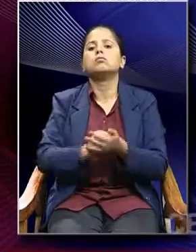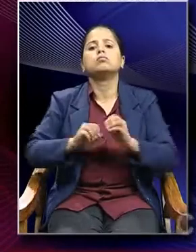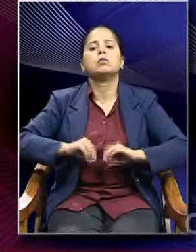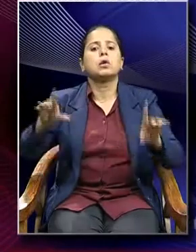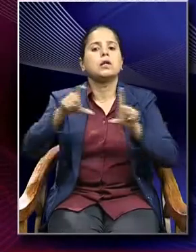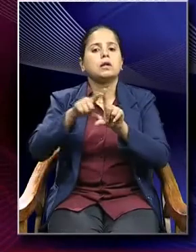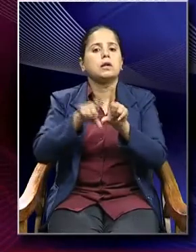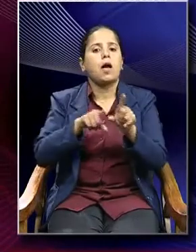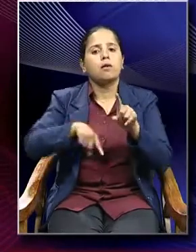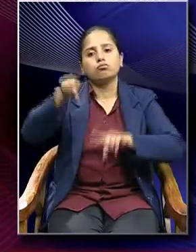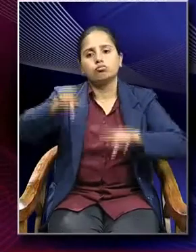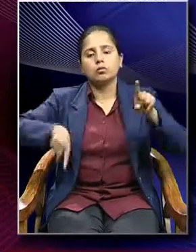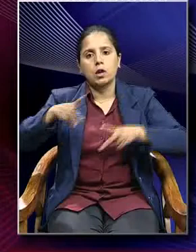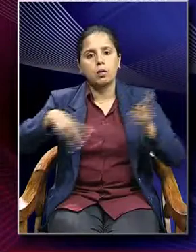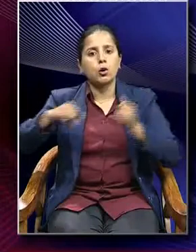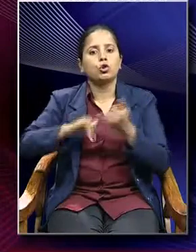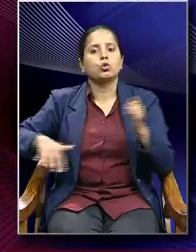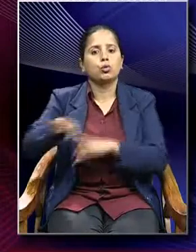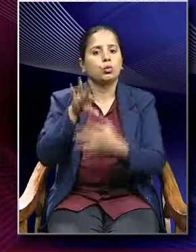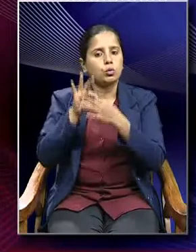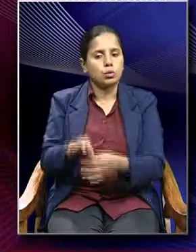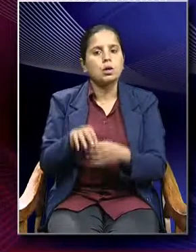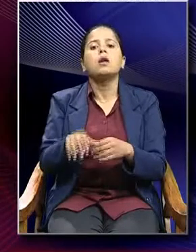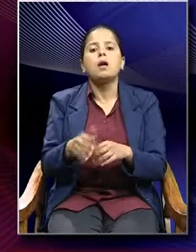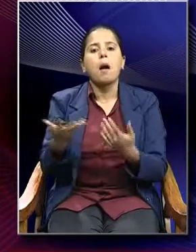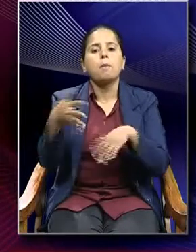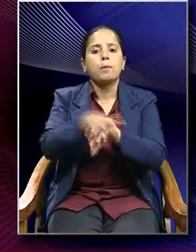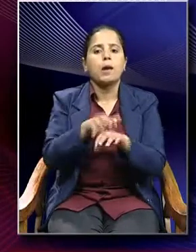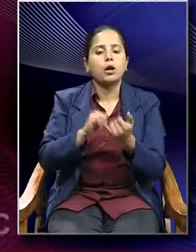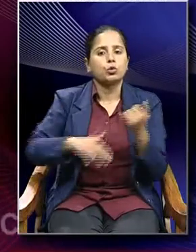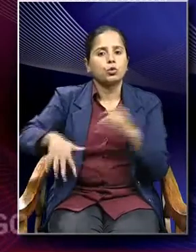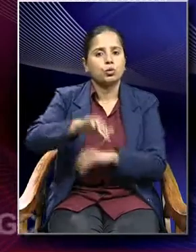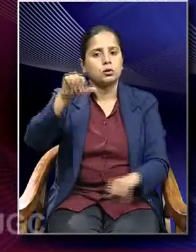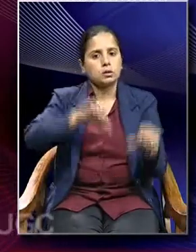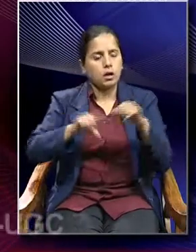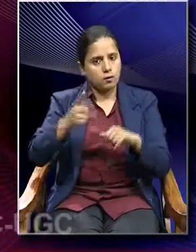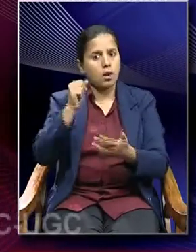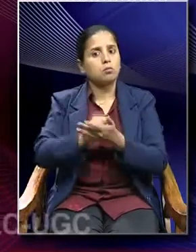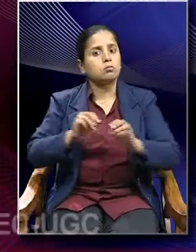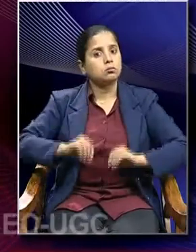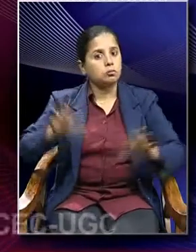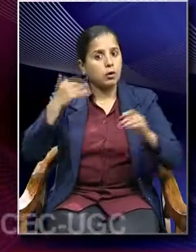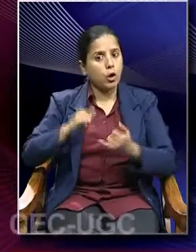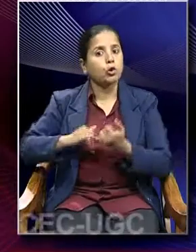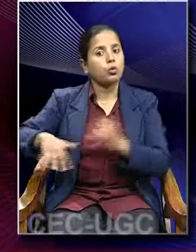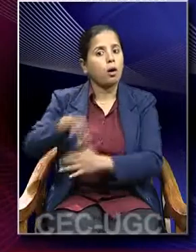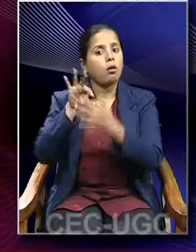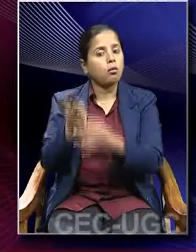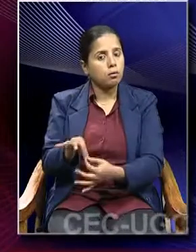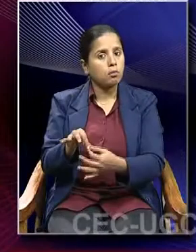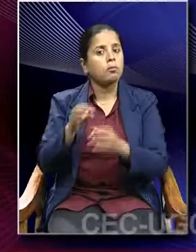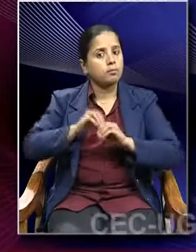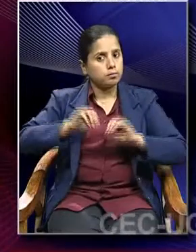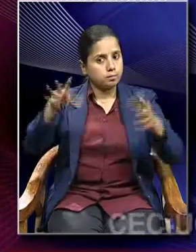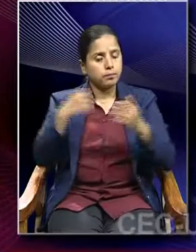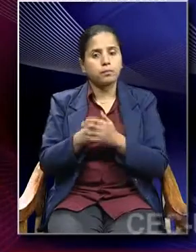Sociology or Applied Social Sciences. So this was the first publication of sociology. The